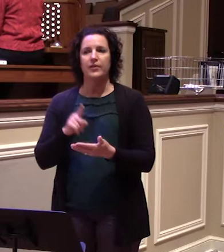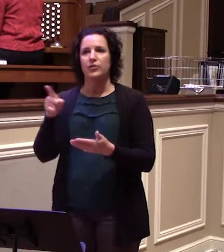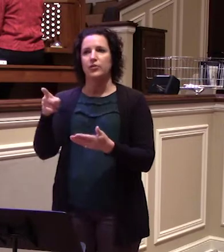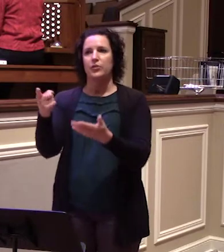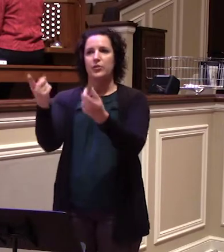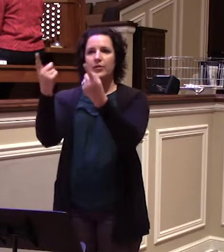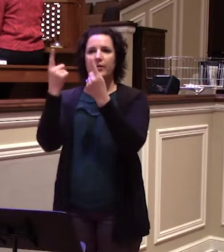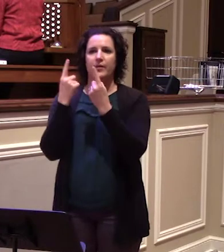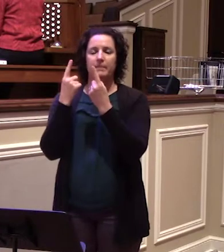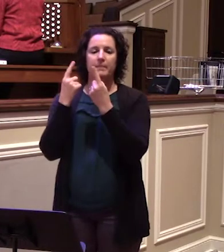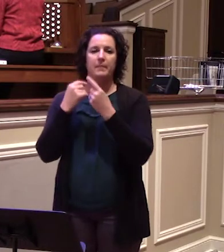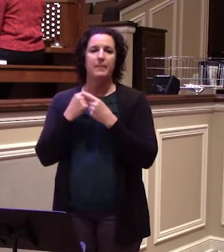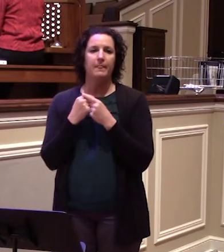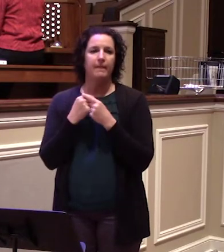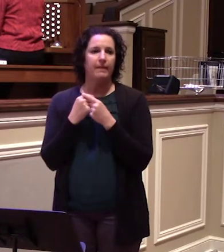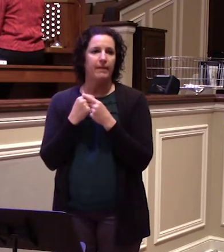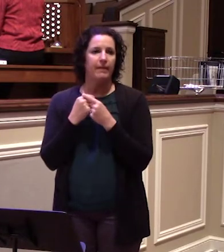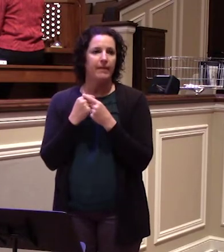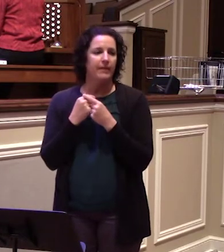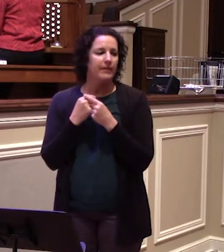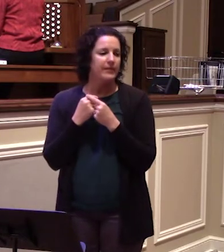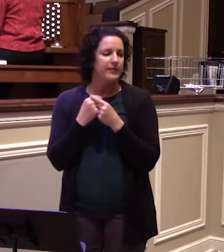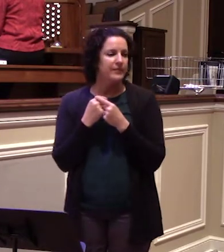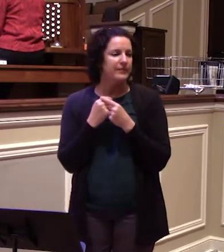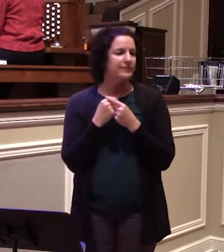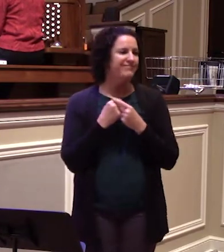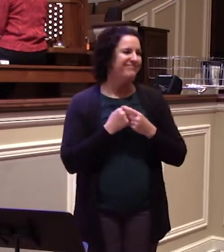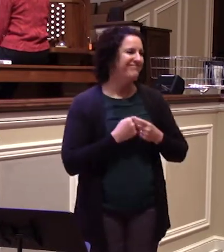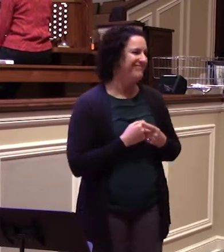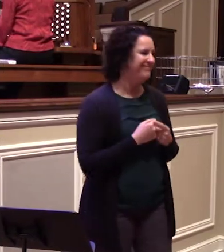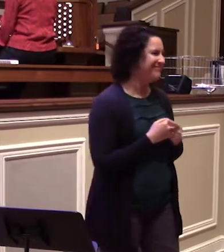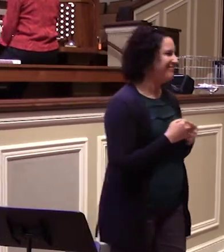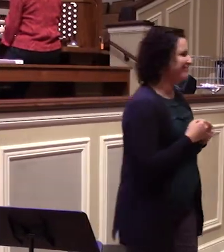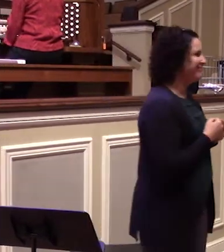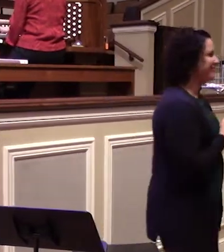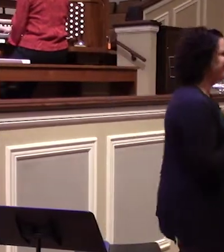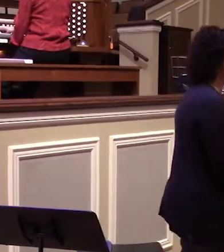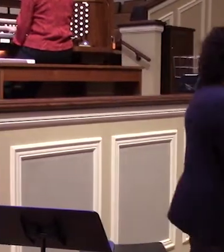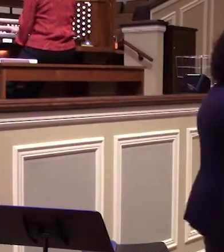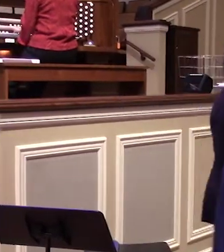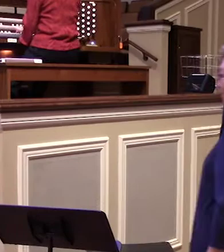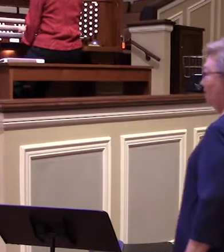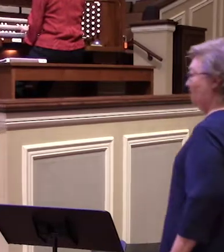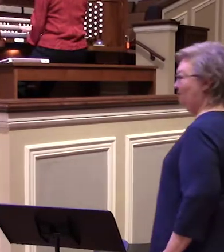come. What child is